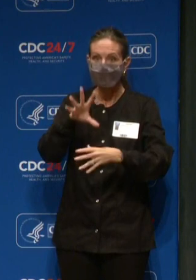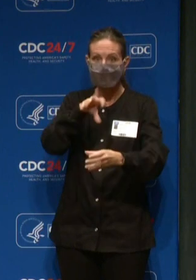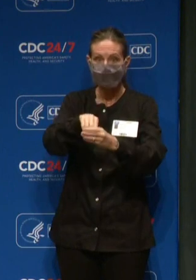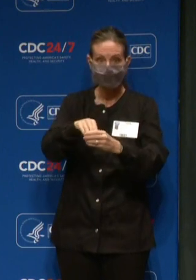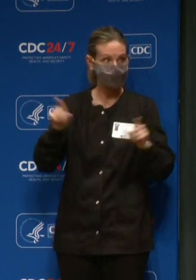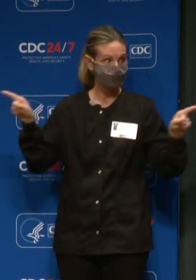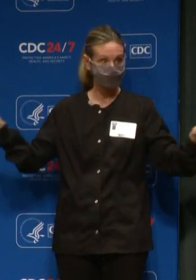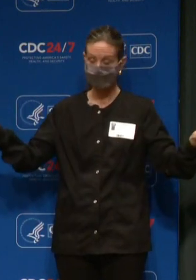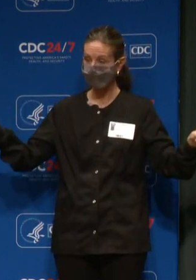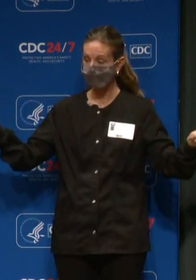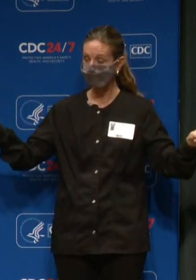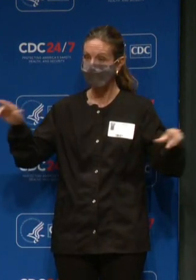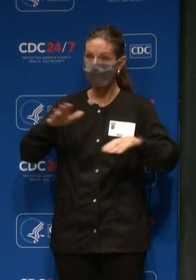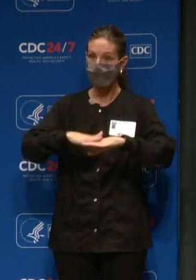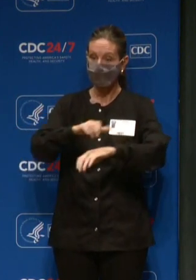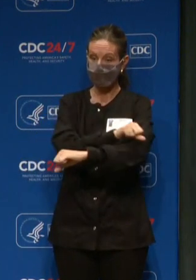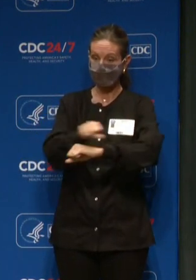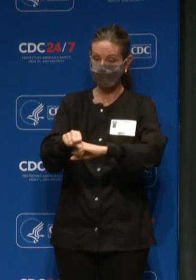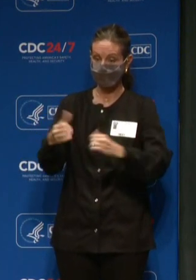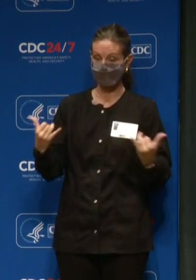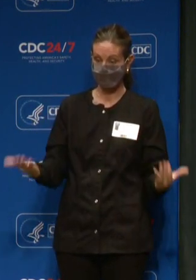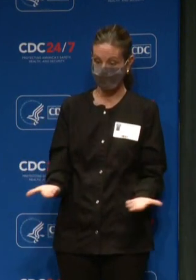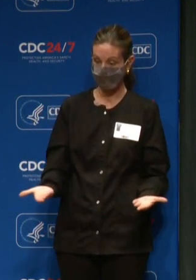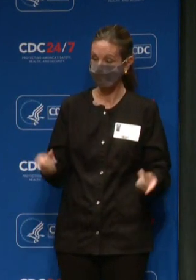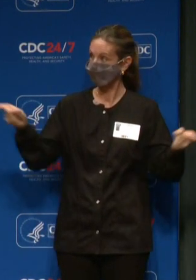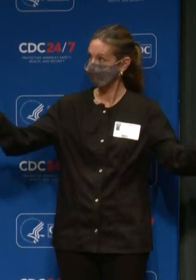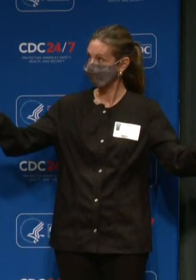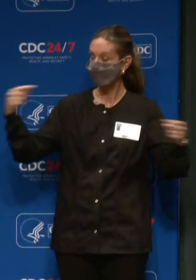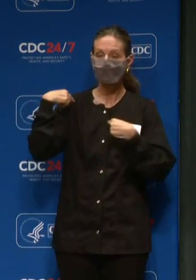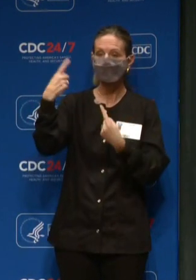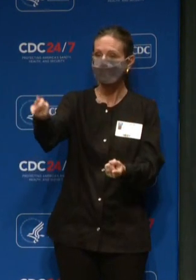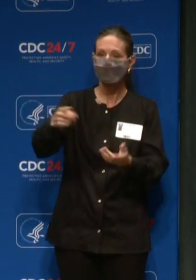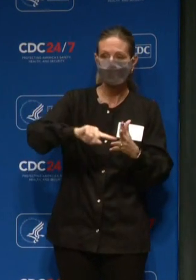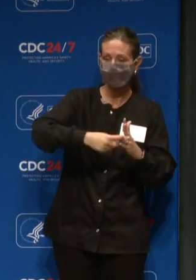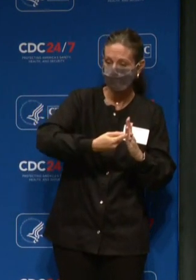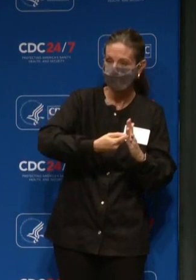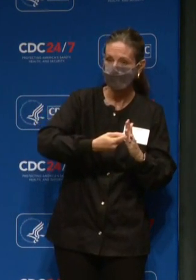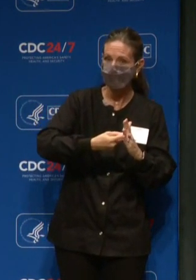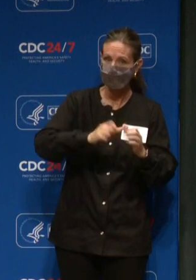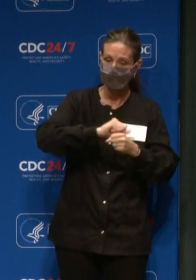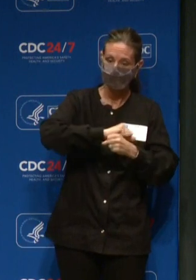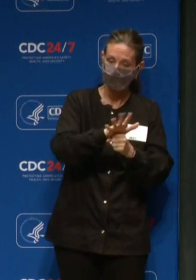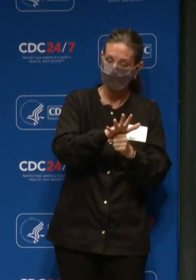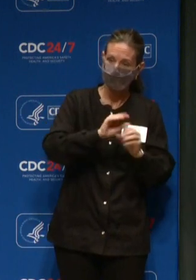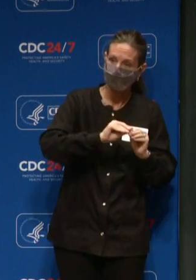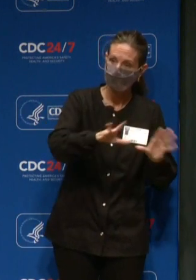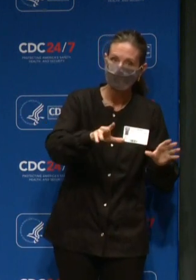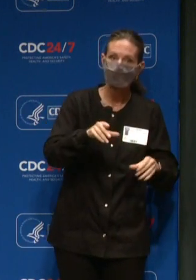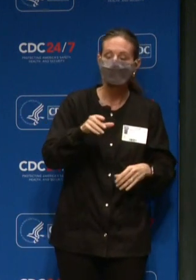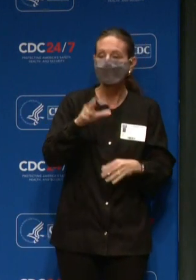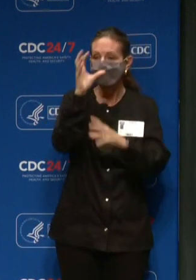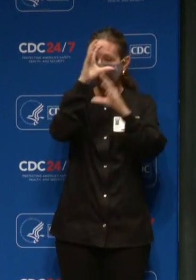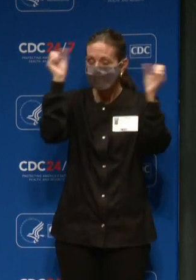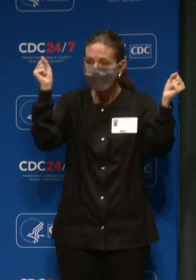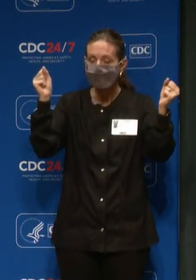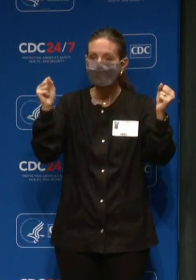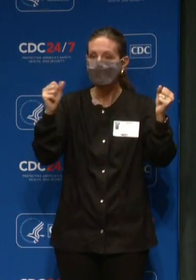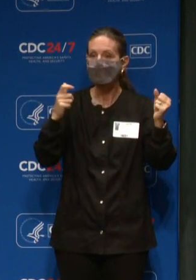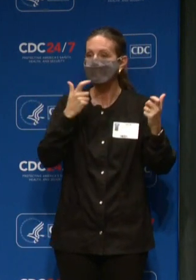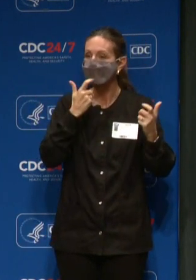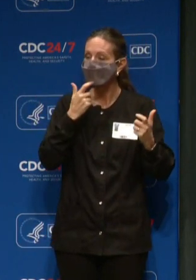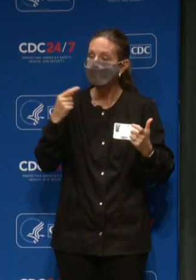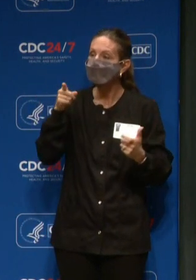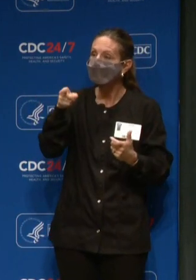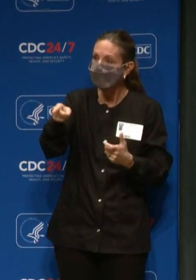from the beginning of this outbreak that the President is getting the best medical scientific advice from a